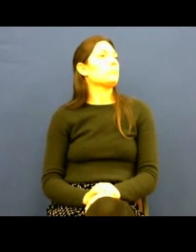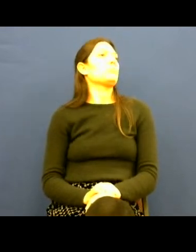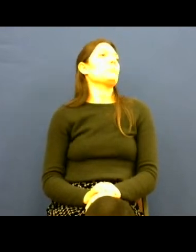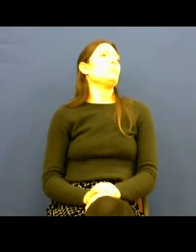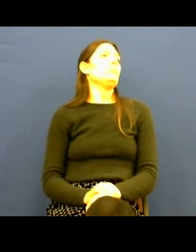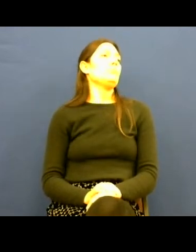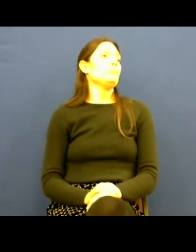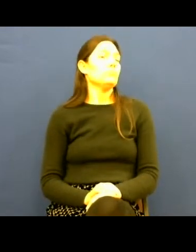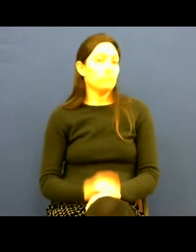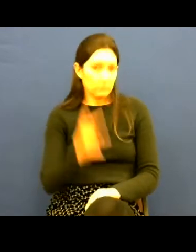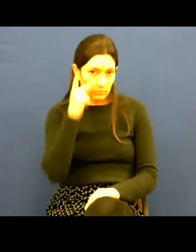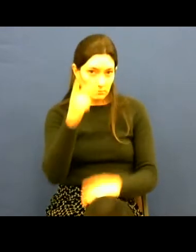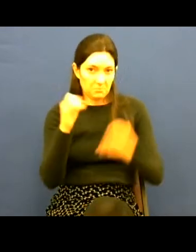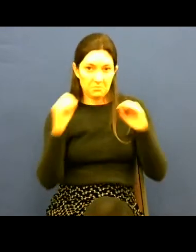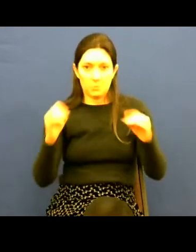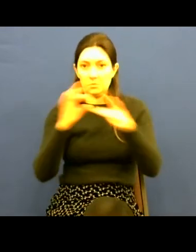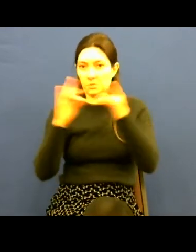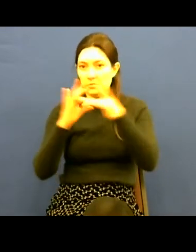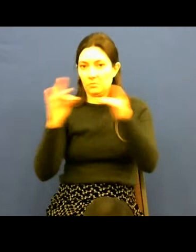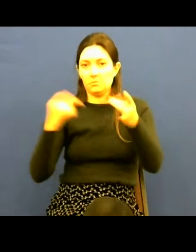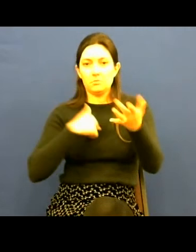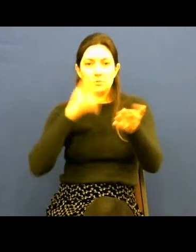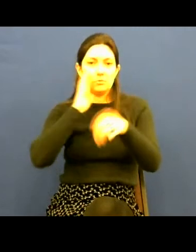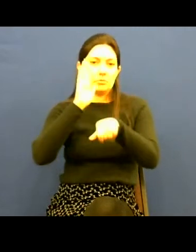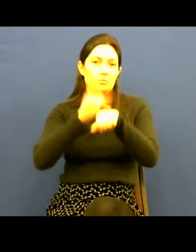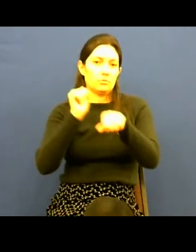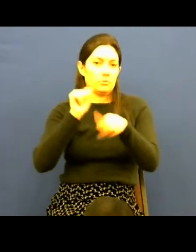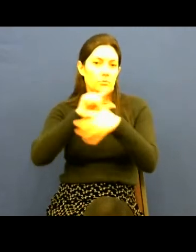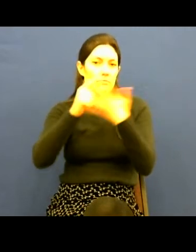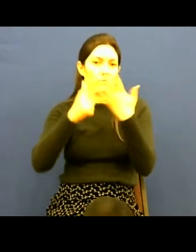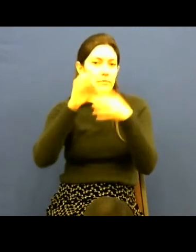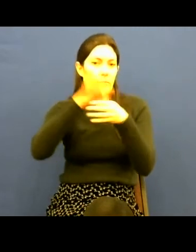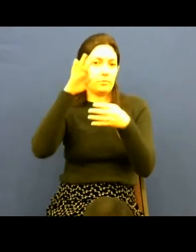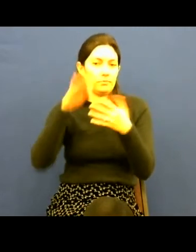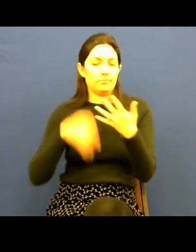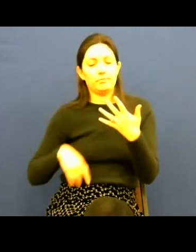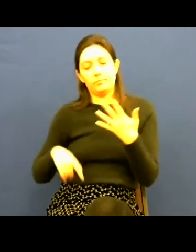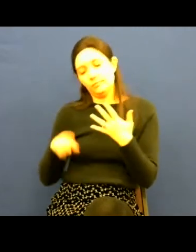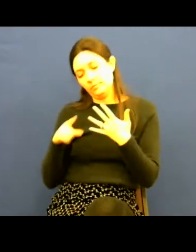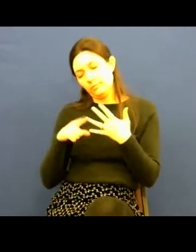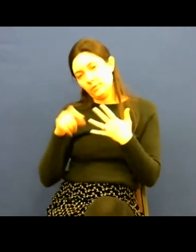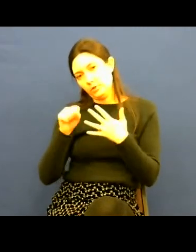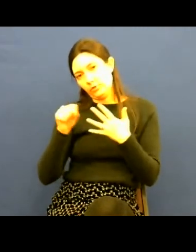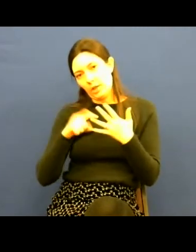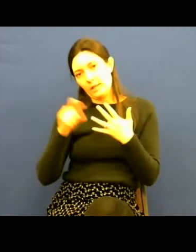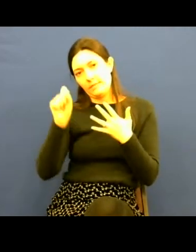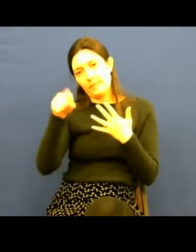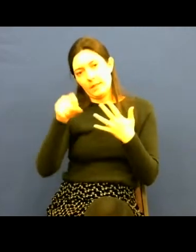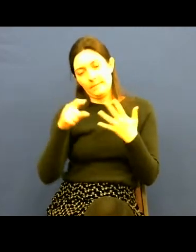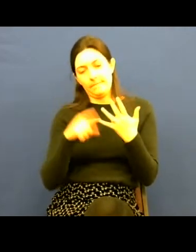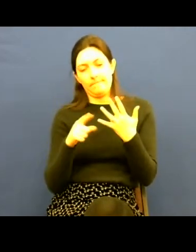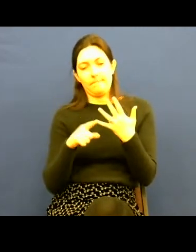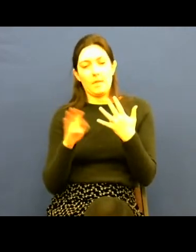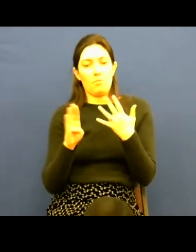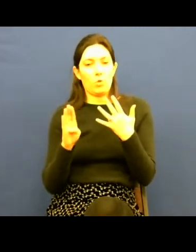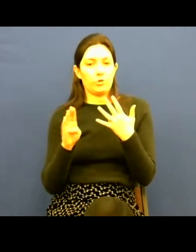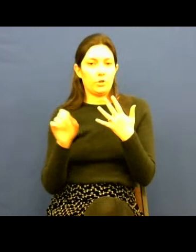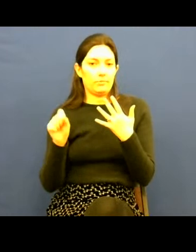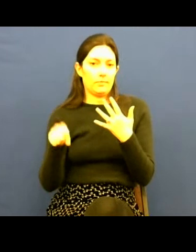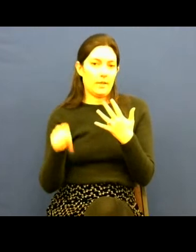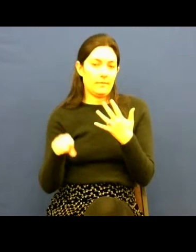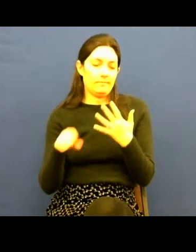Hearing and seeing no further comments, please call the roll. Councilmember Safranik, Aye. Councilmember